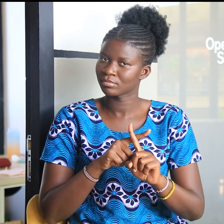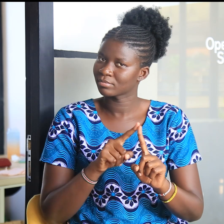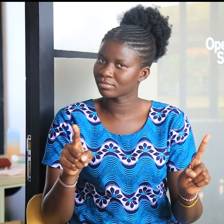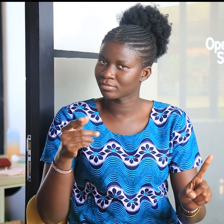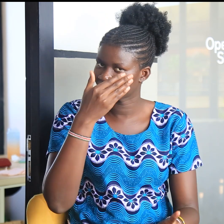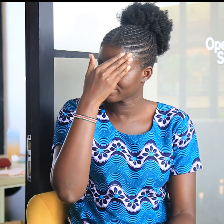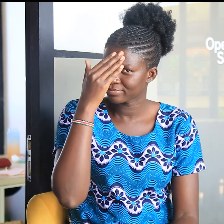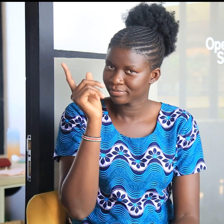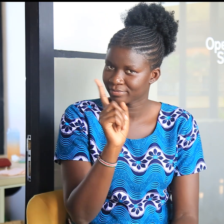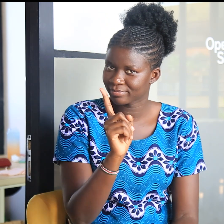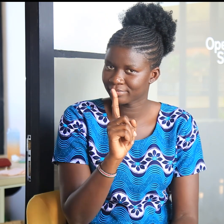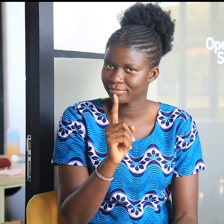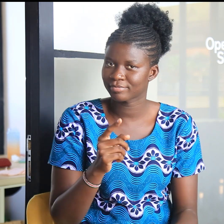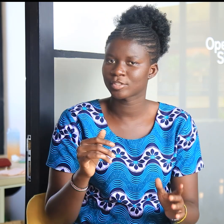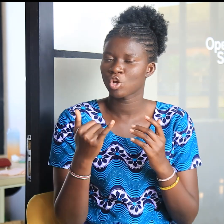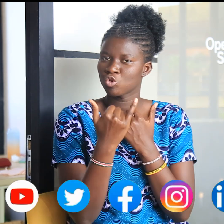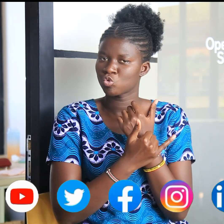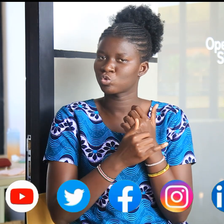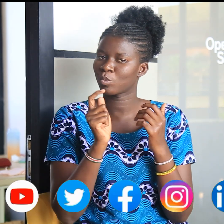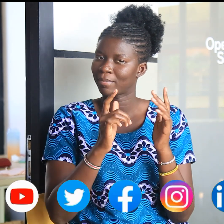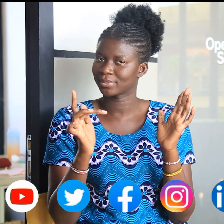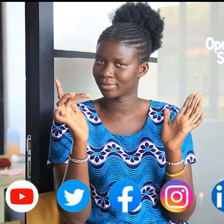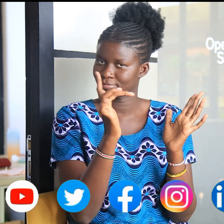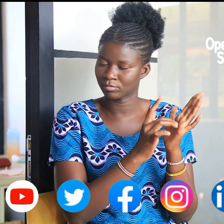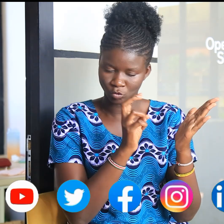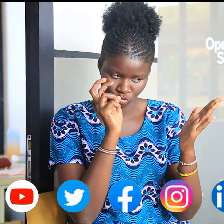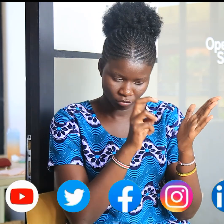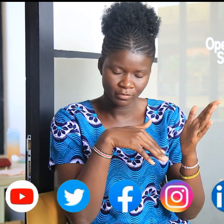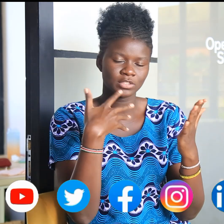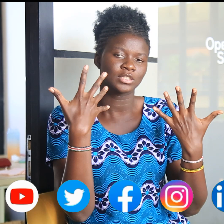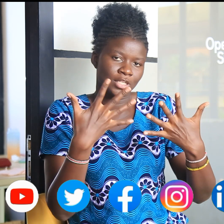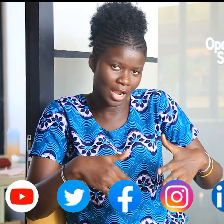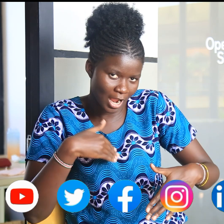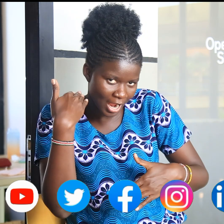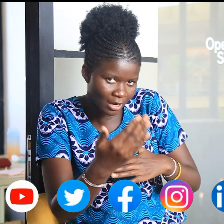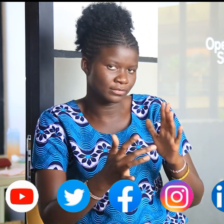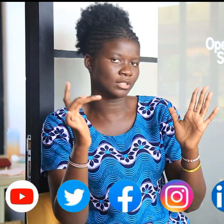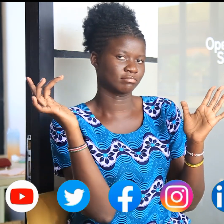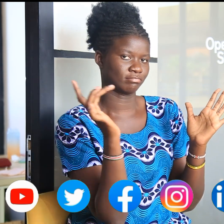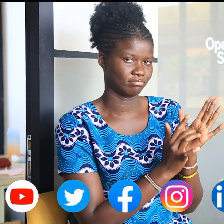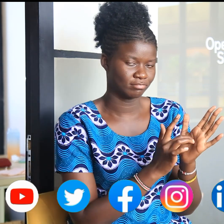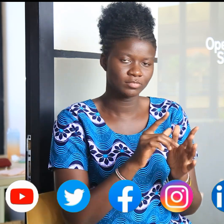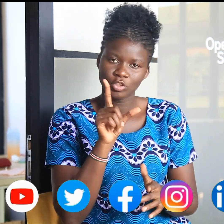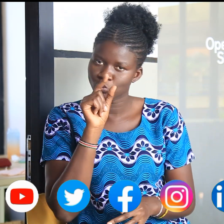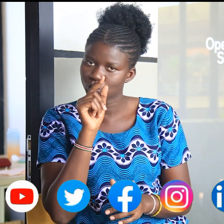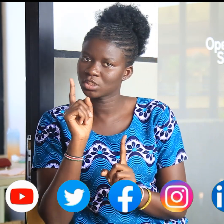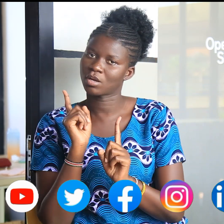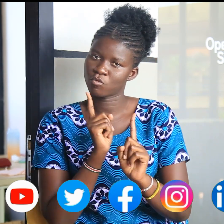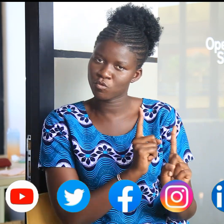you next time. And please don't forget to subscribe to our YouTube channel. Please